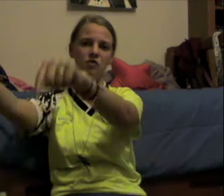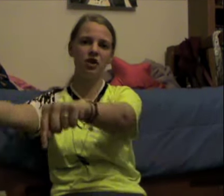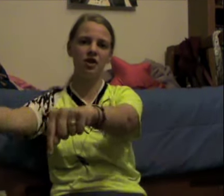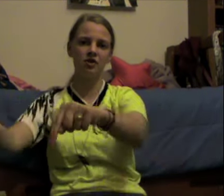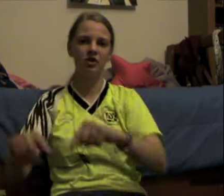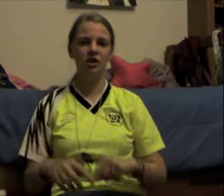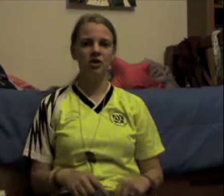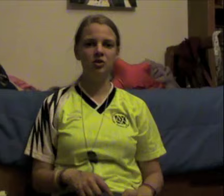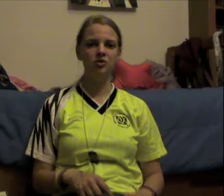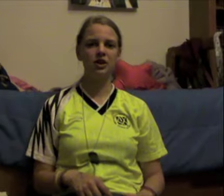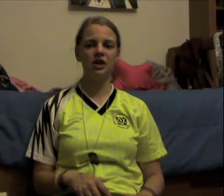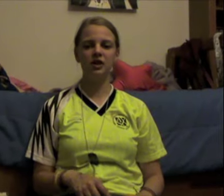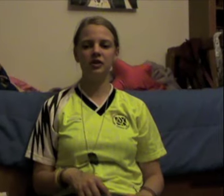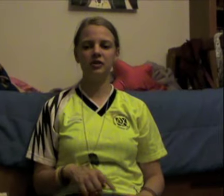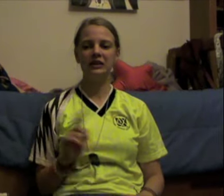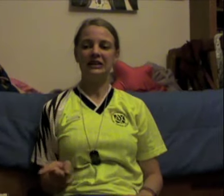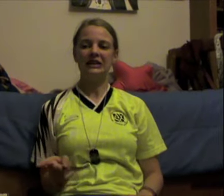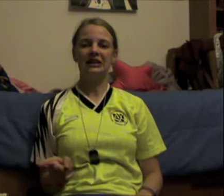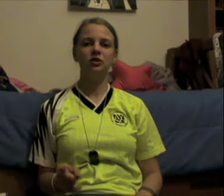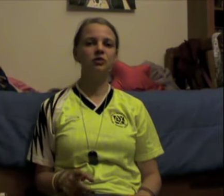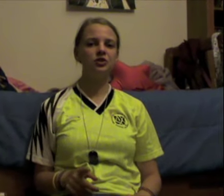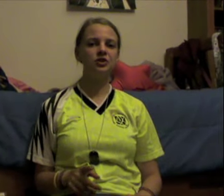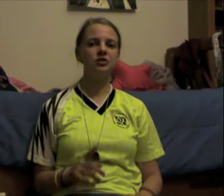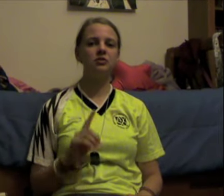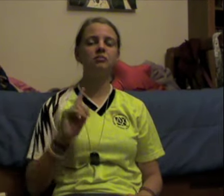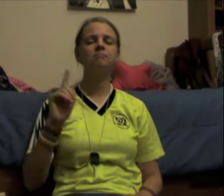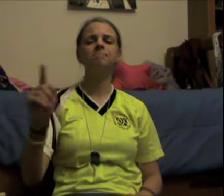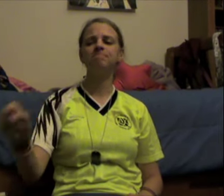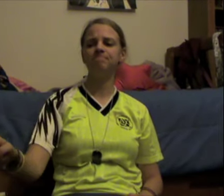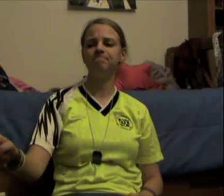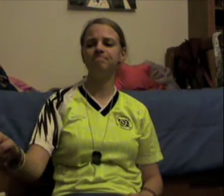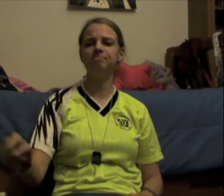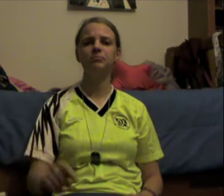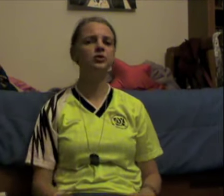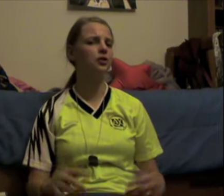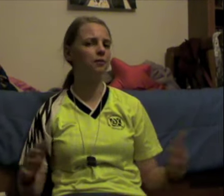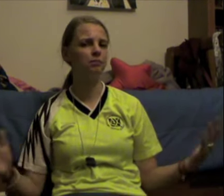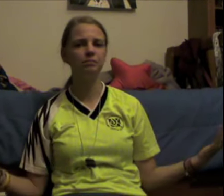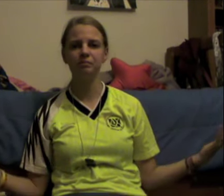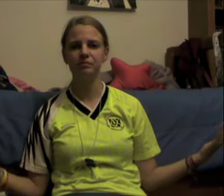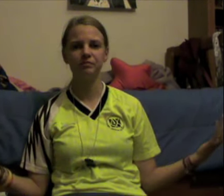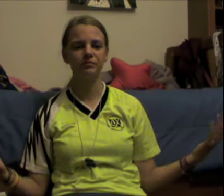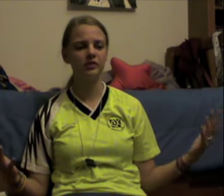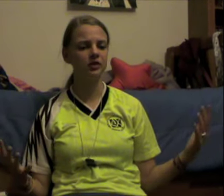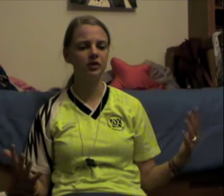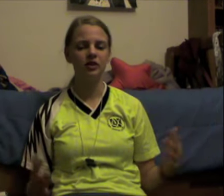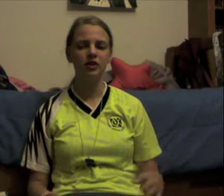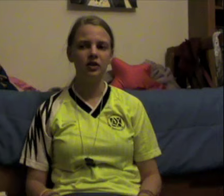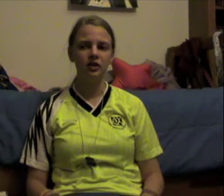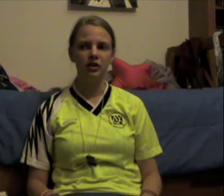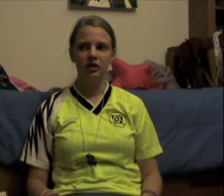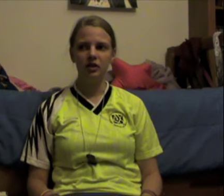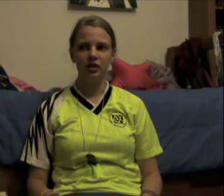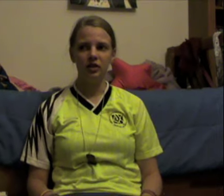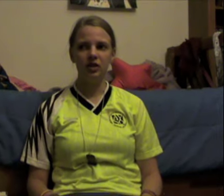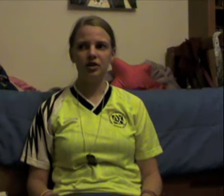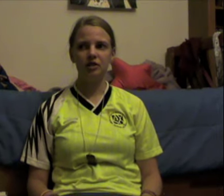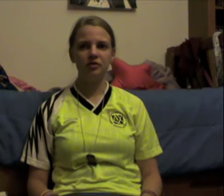over there, you say, versus, hmm, so, I don't know,